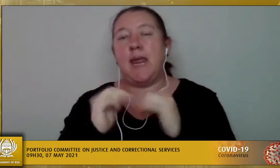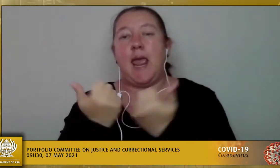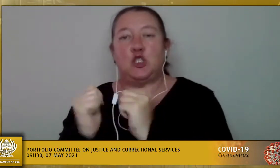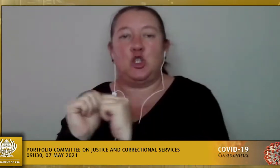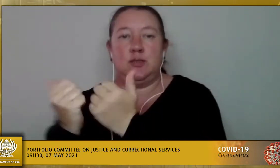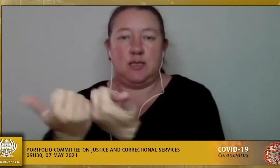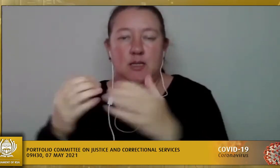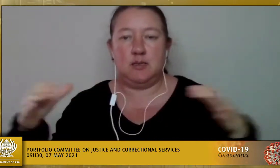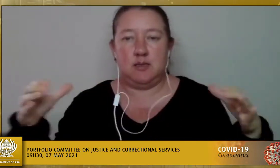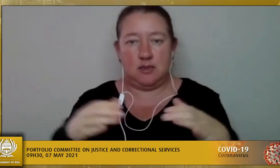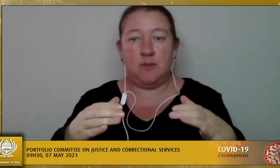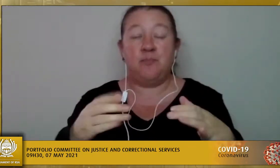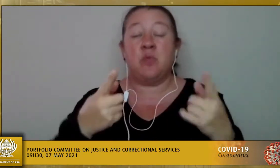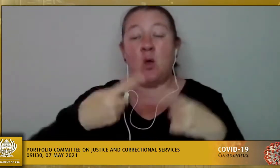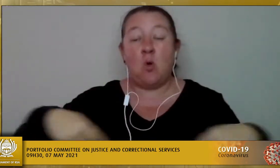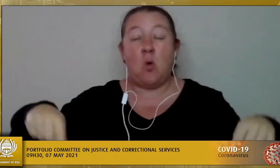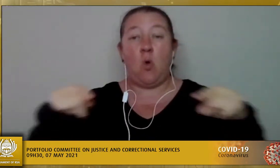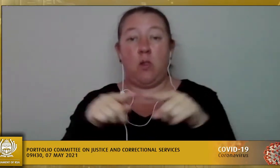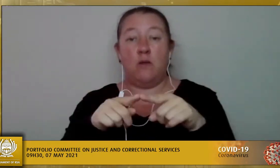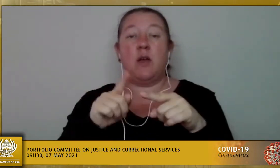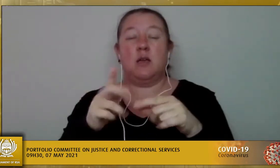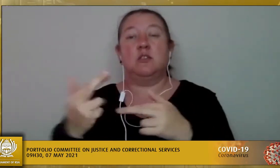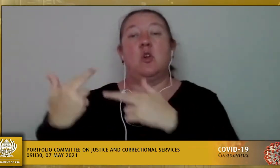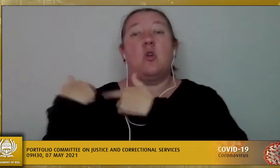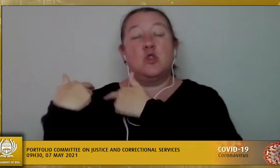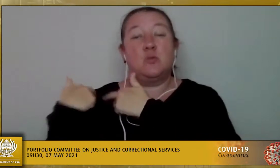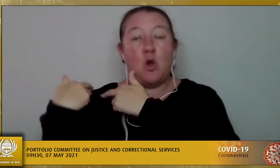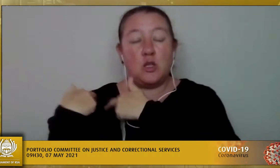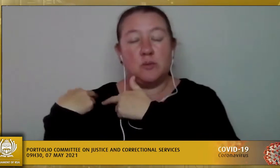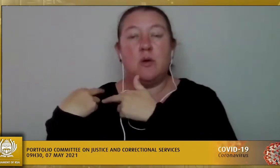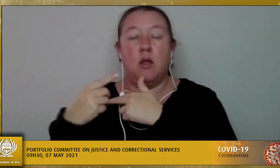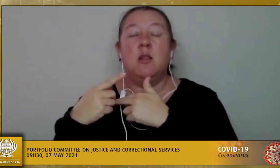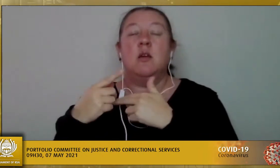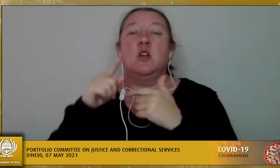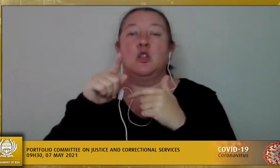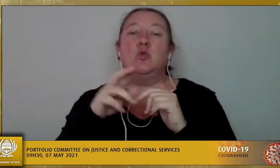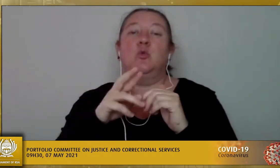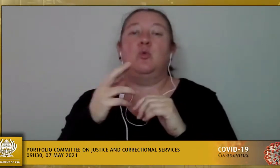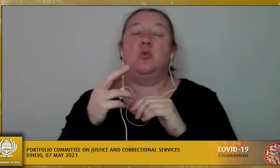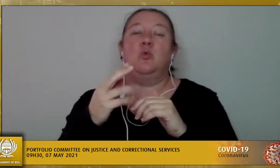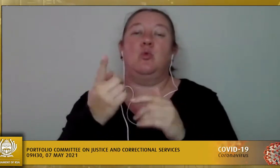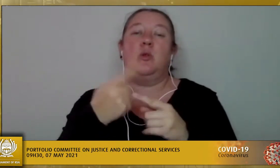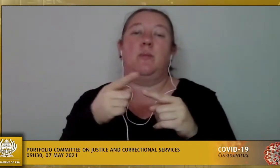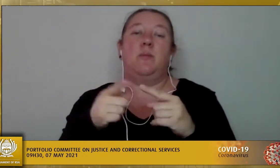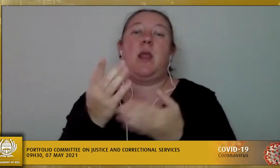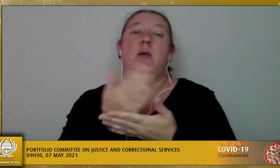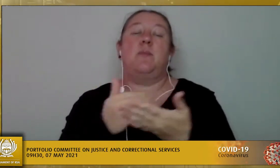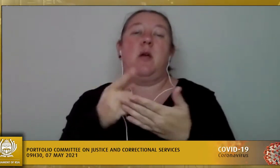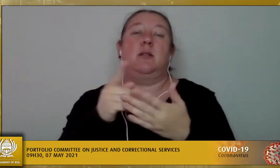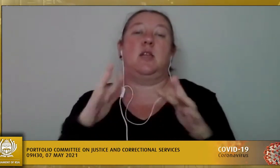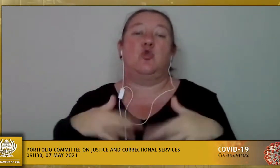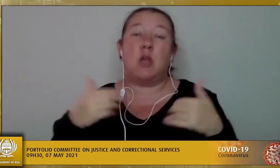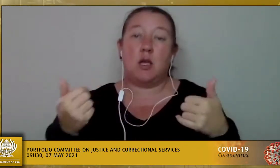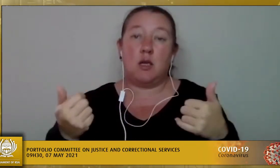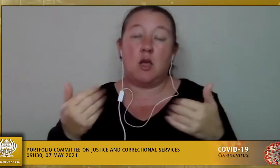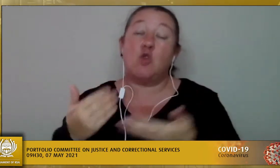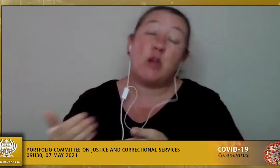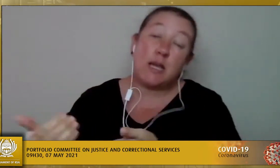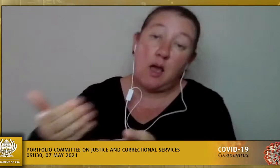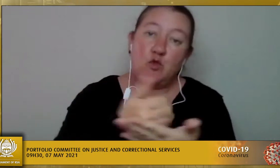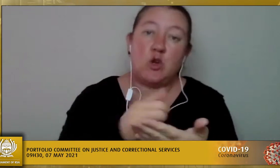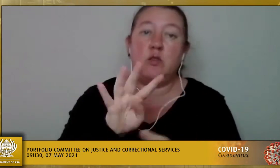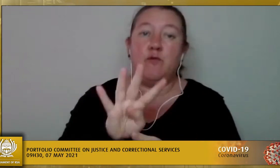now all of us are responsible for playing a part in in recovering the